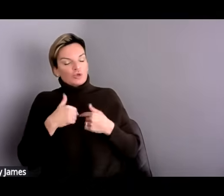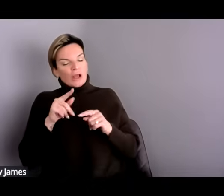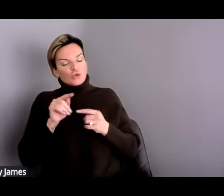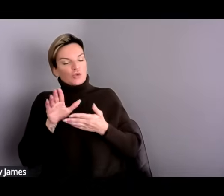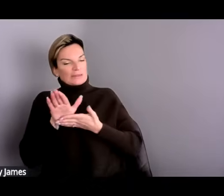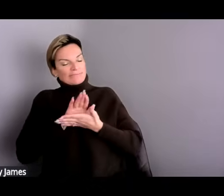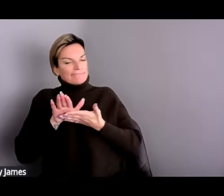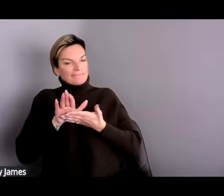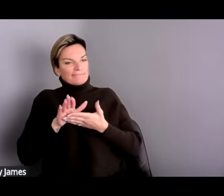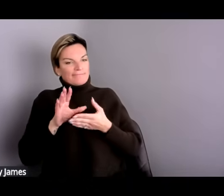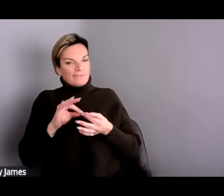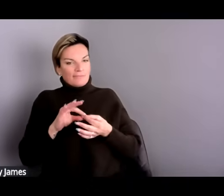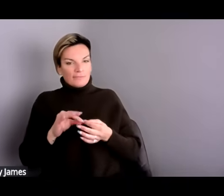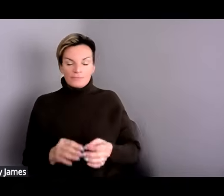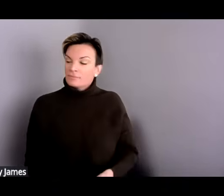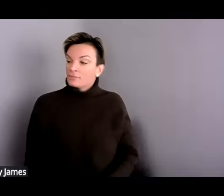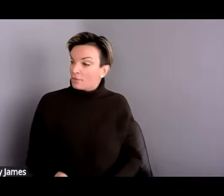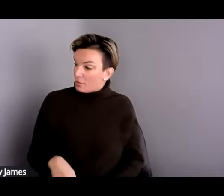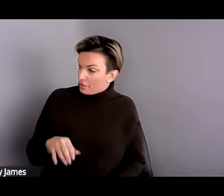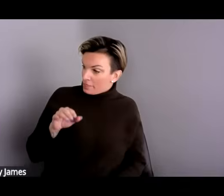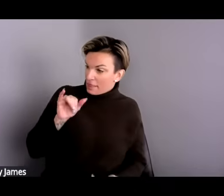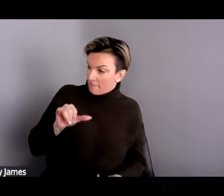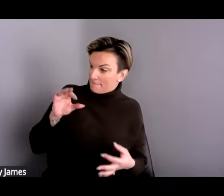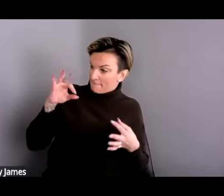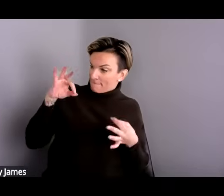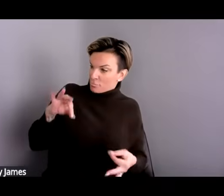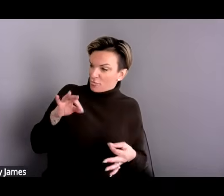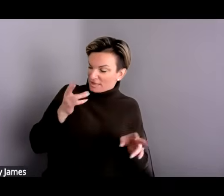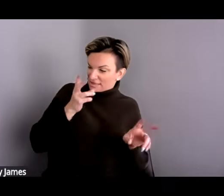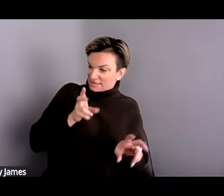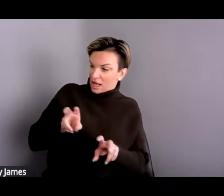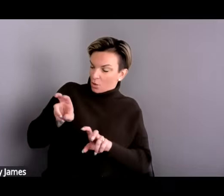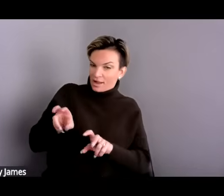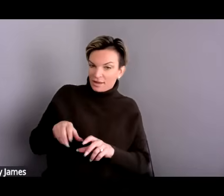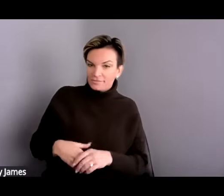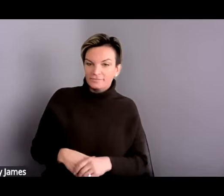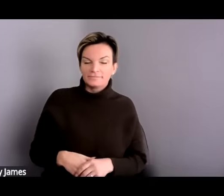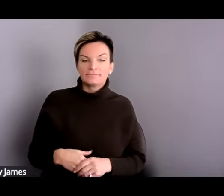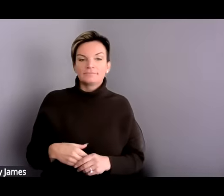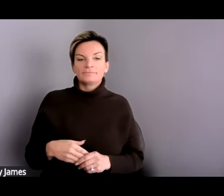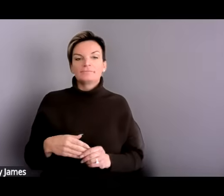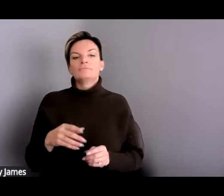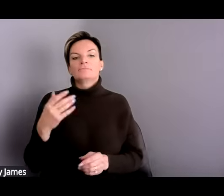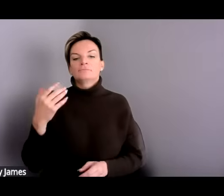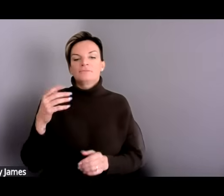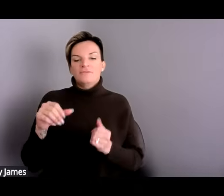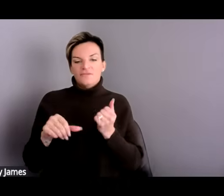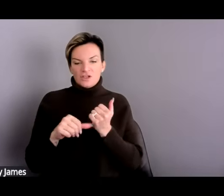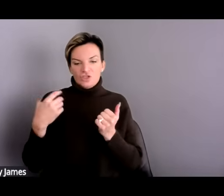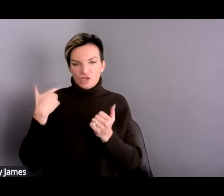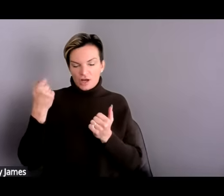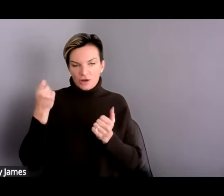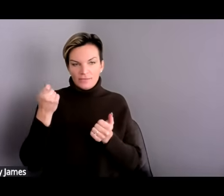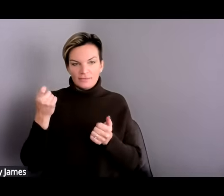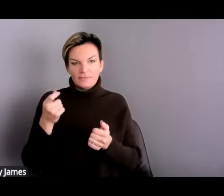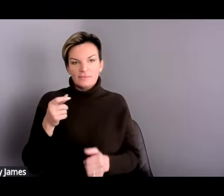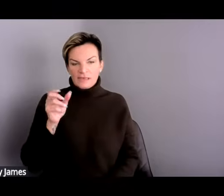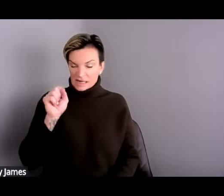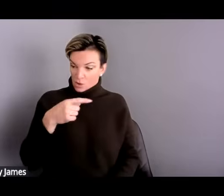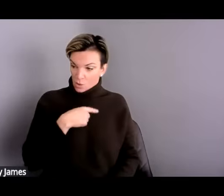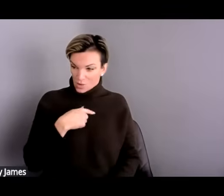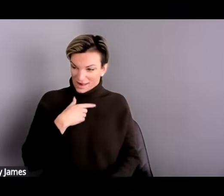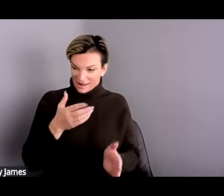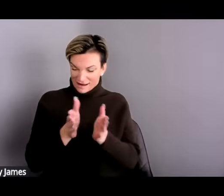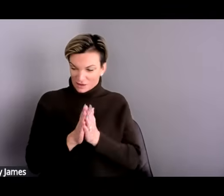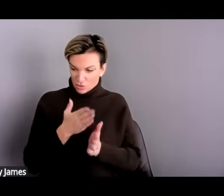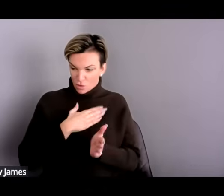That was a perfect segue. Vice Chair. But could we ask our legal counsel to